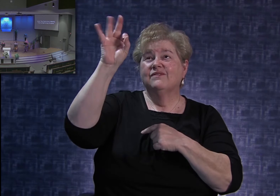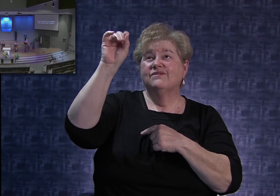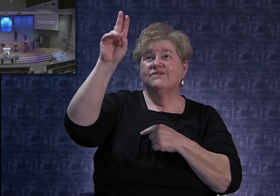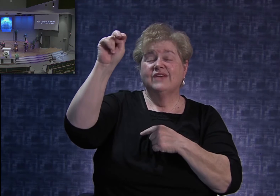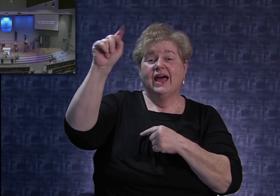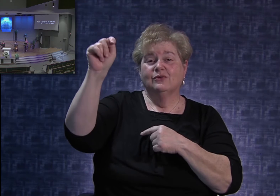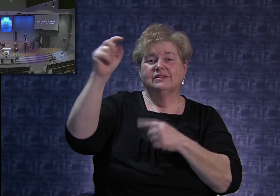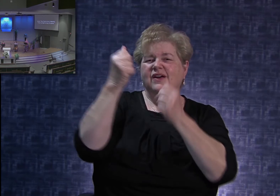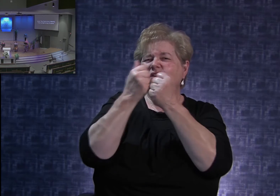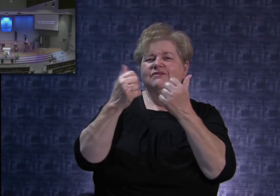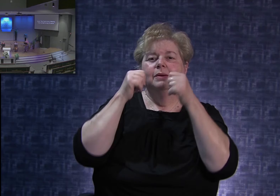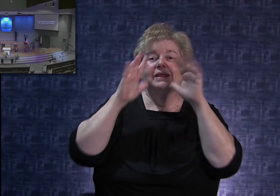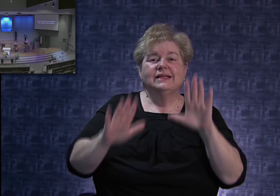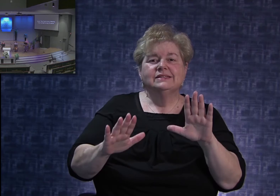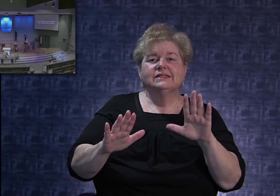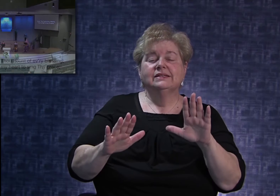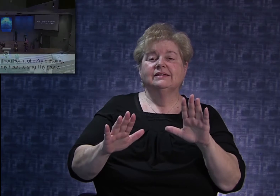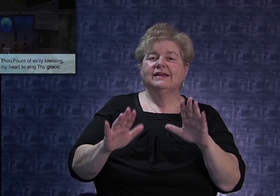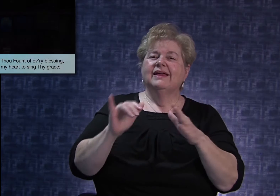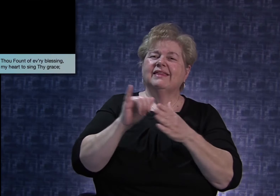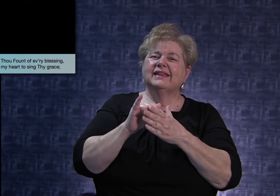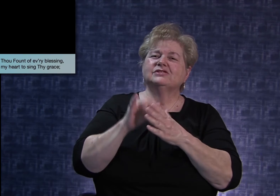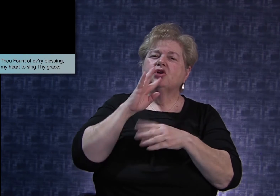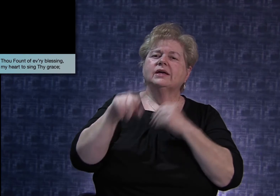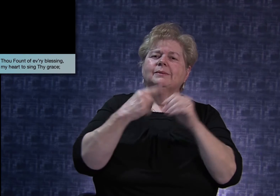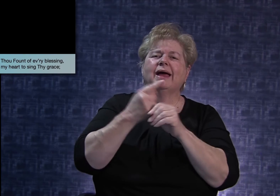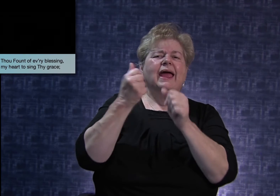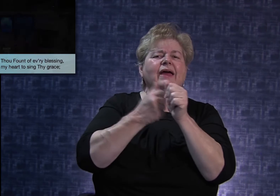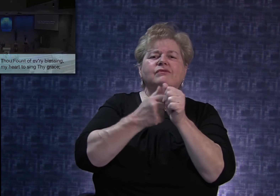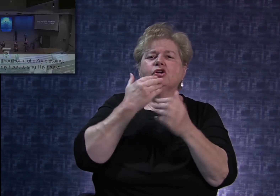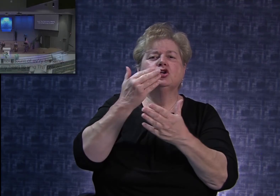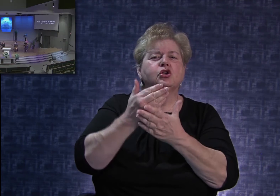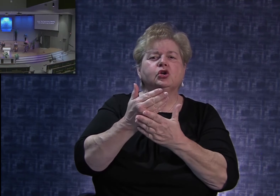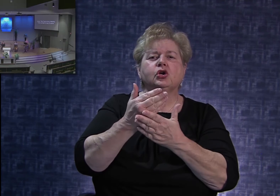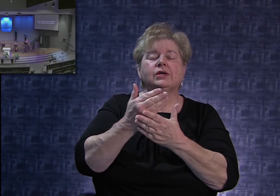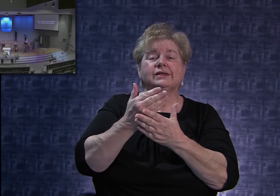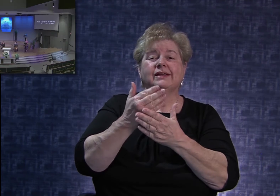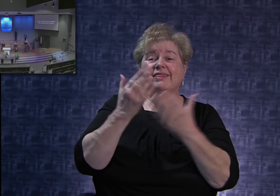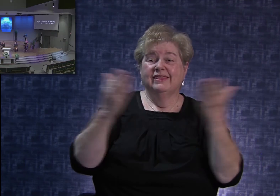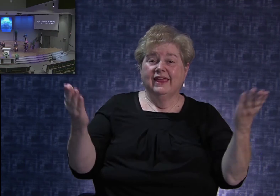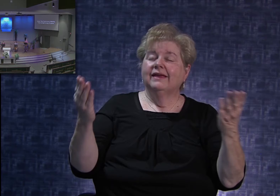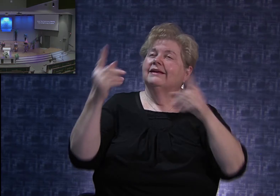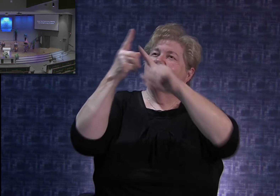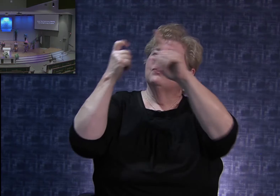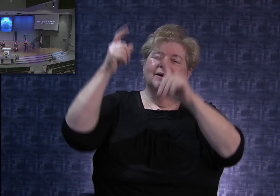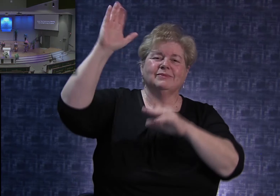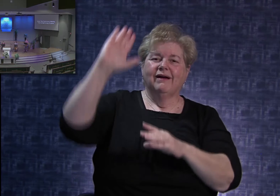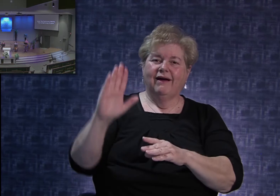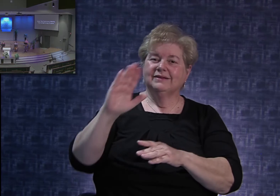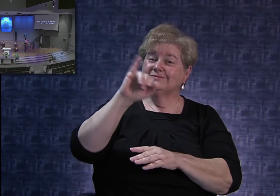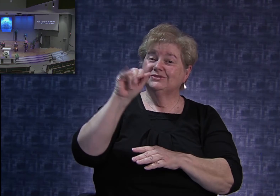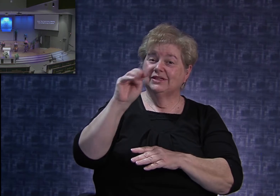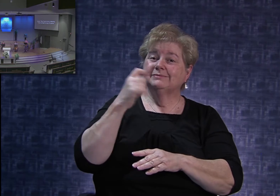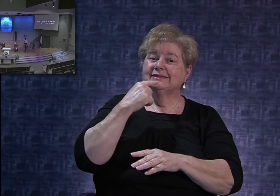from God. It reminds me of the passage in James that says, every good and perfect gift comes from God. I hope that as we sing